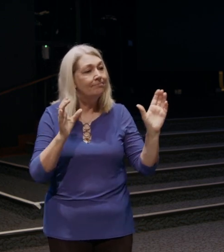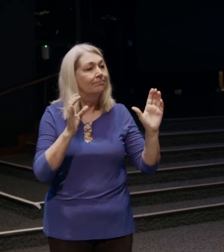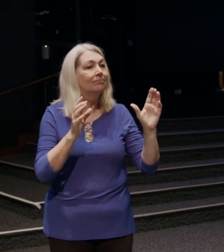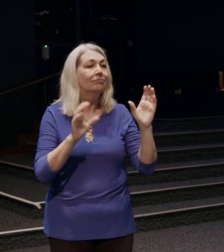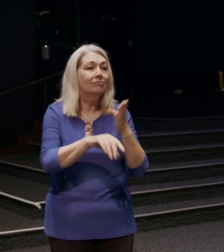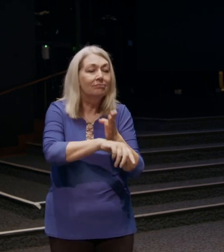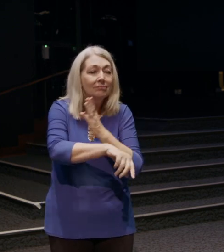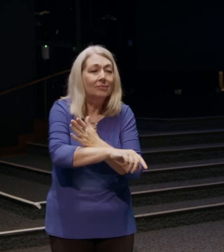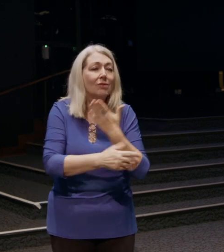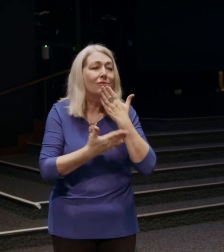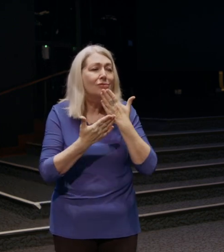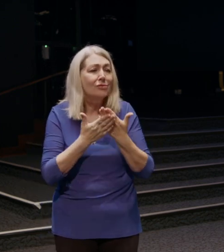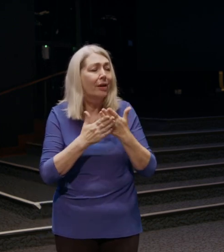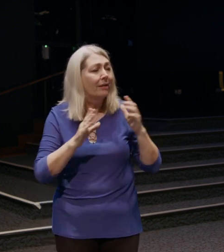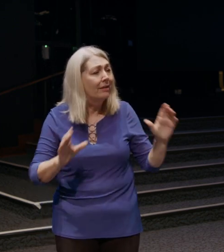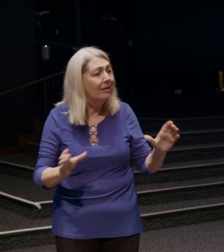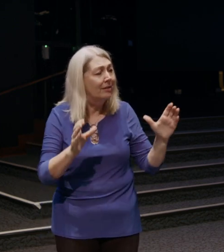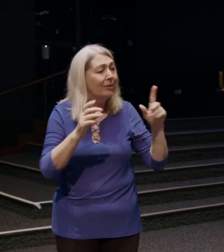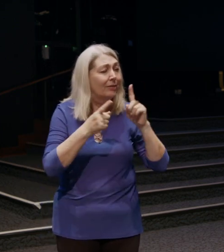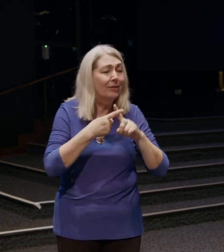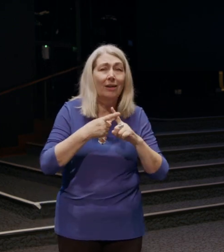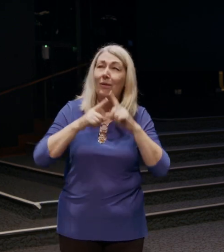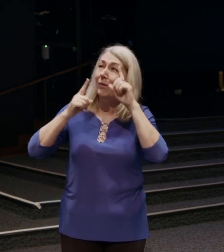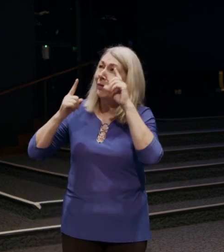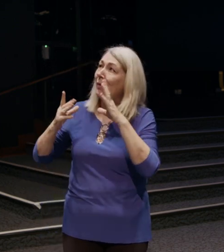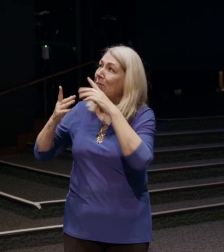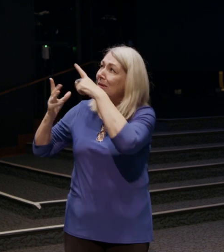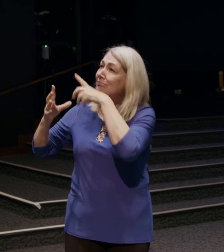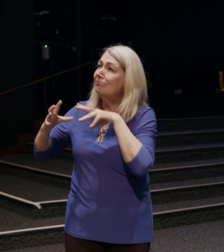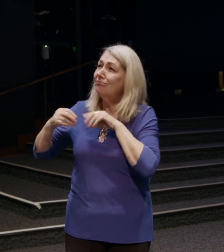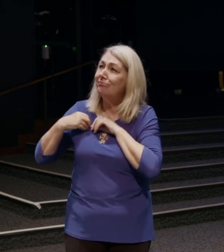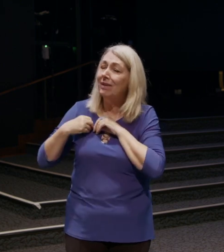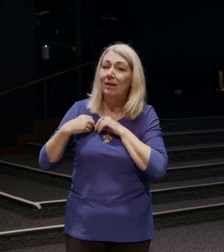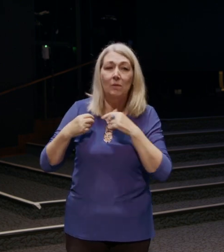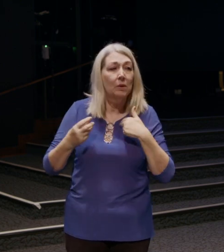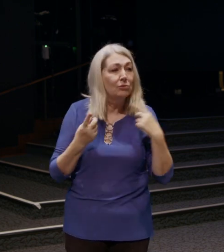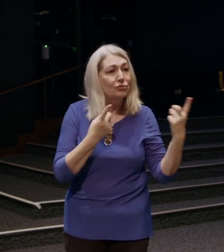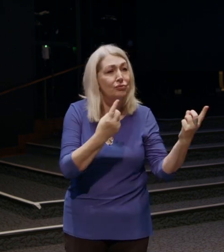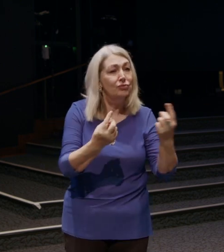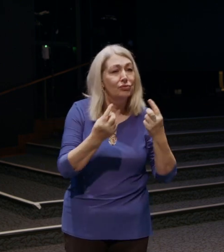they're unacceptable. So the conclusion is unavoidable.